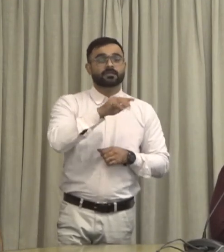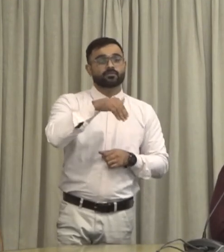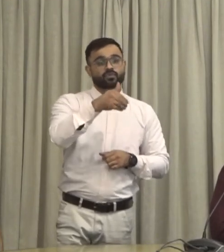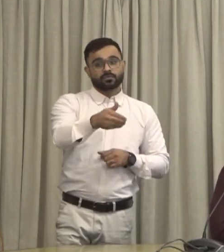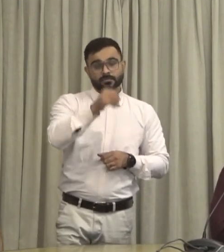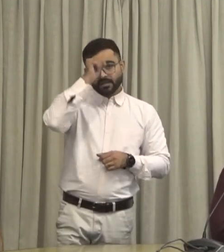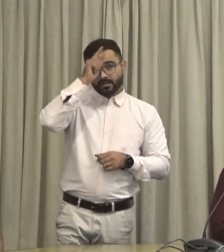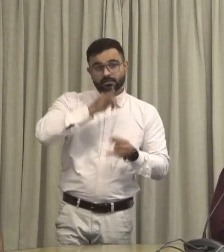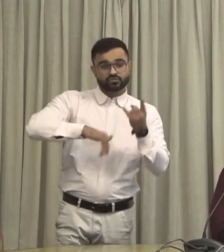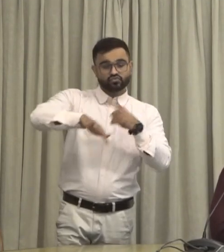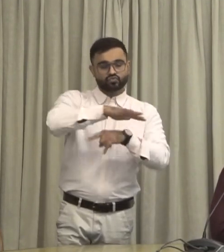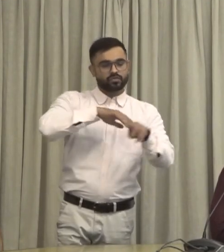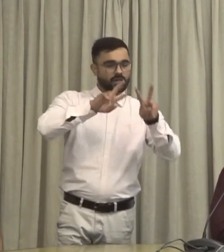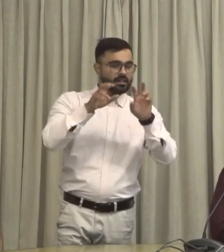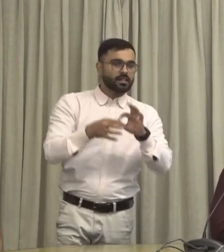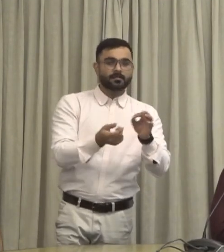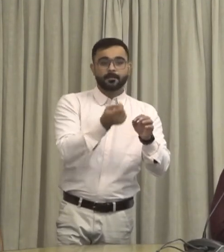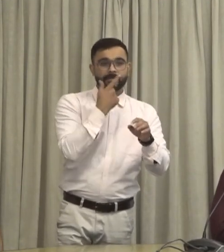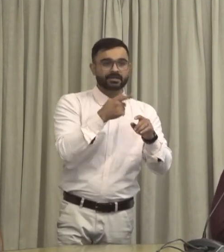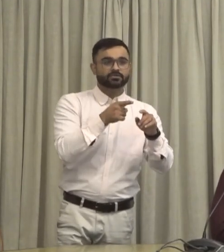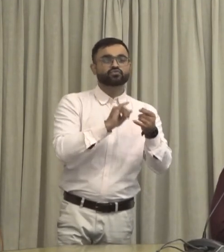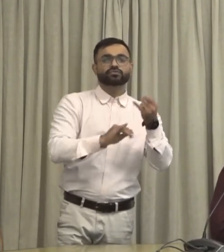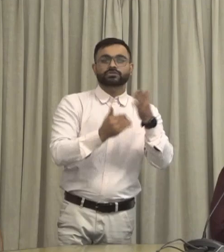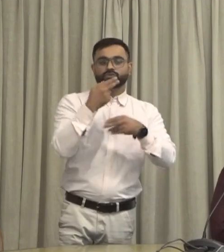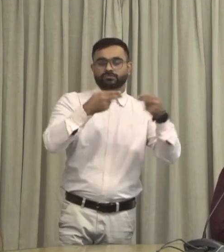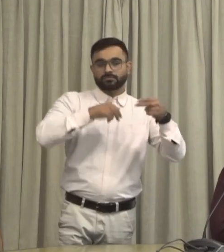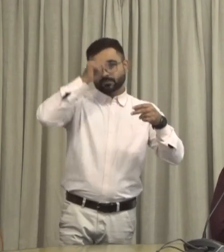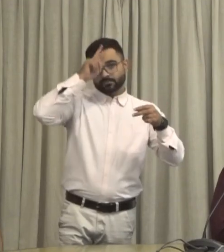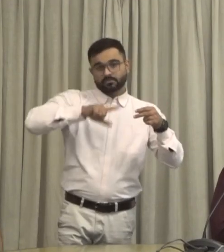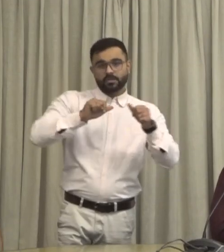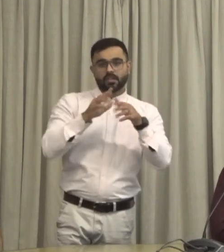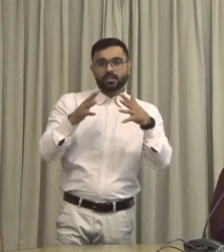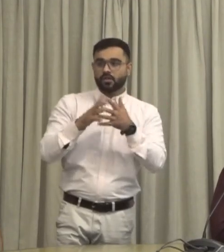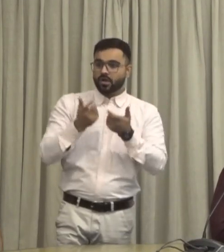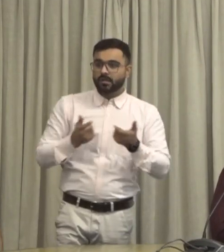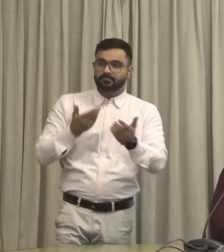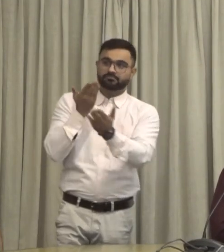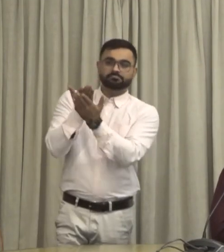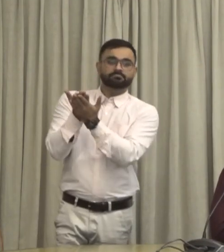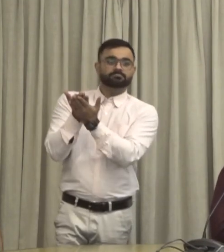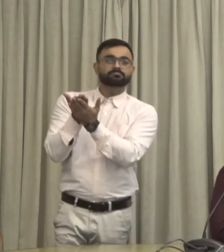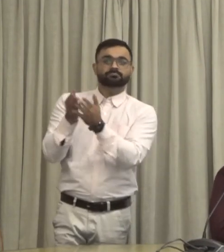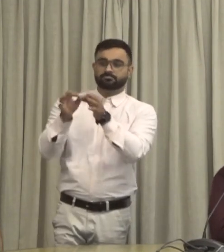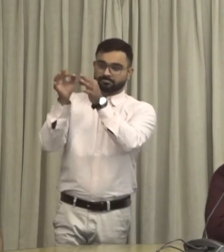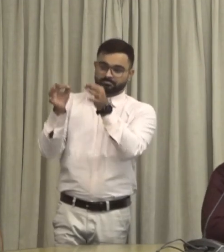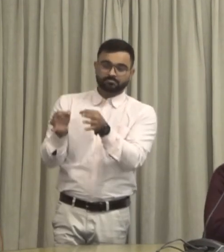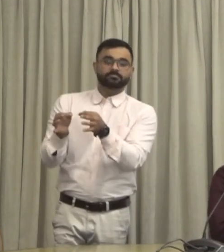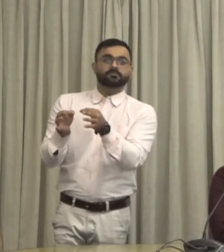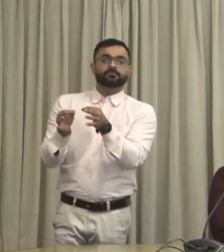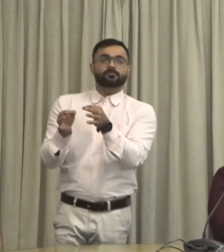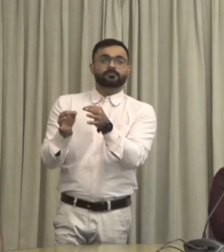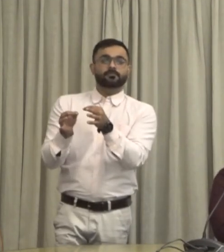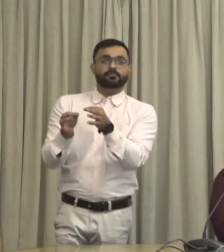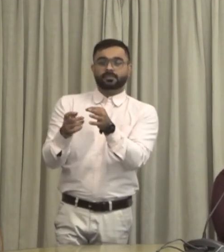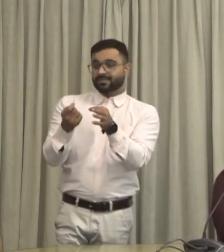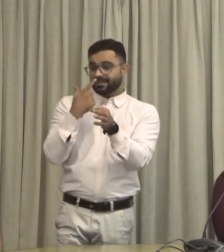the Indian Society of Critical Care Medicine went to the Indian Law Commission to frame